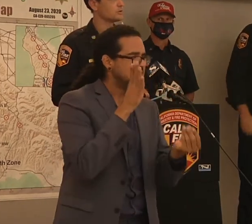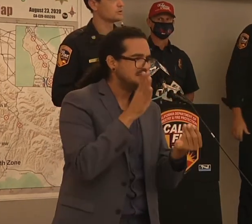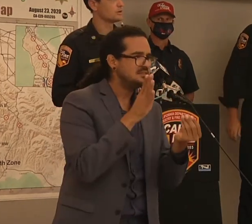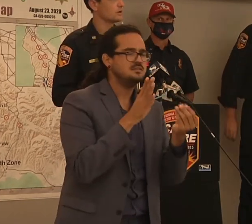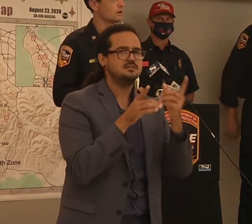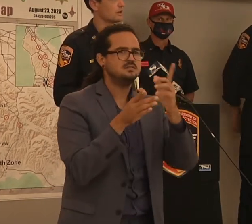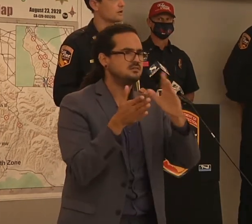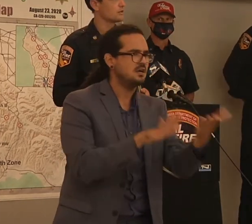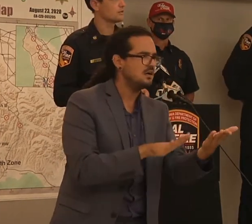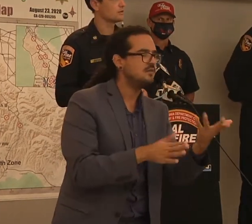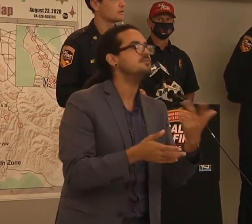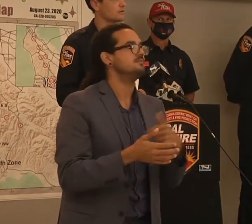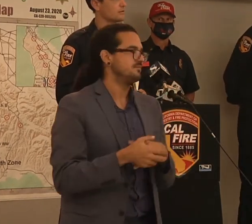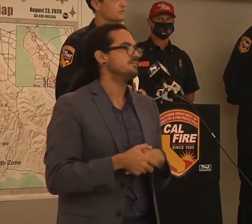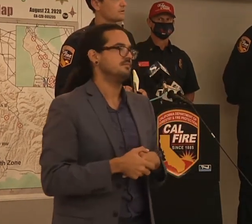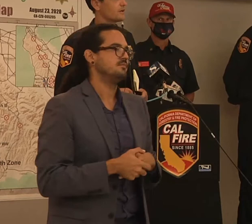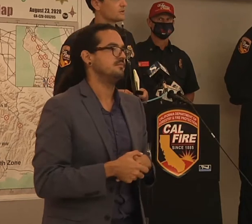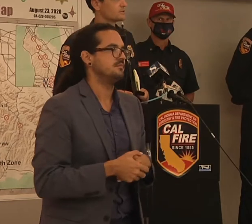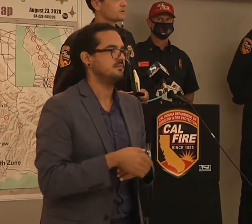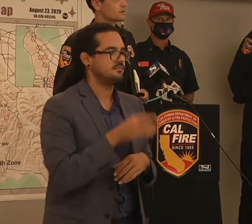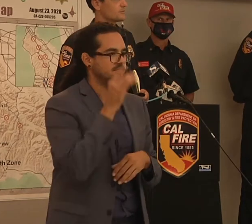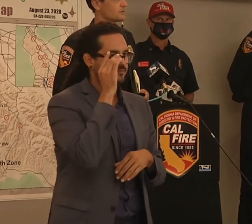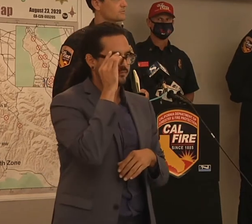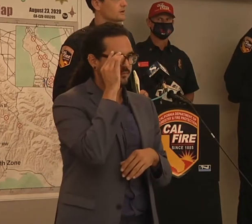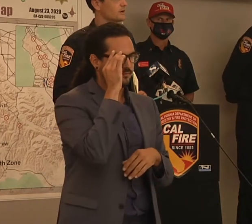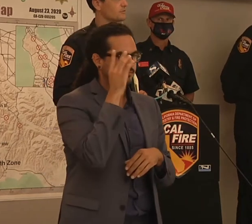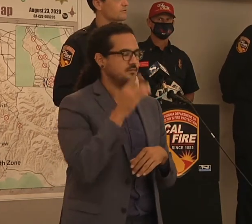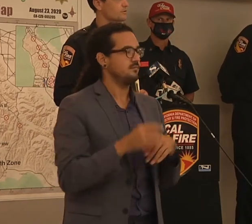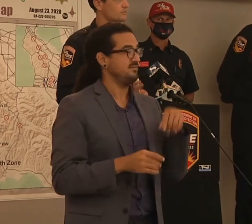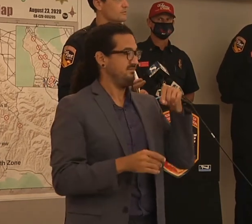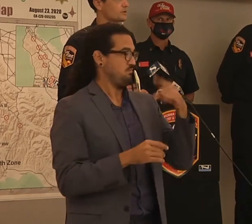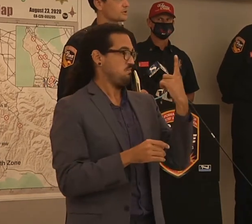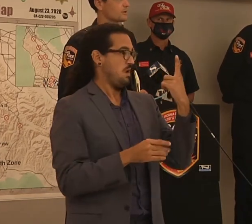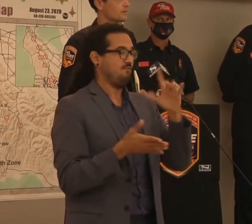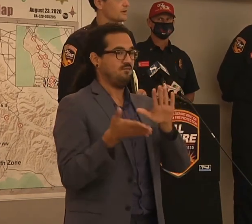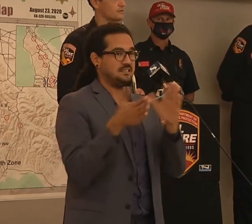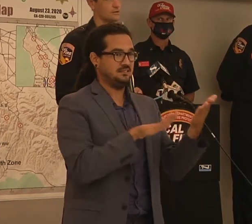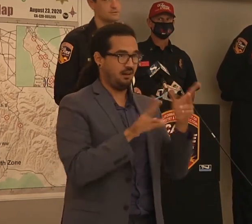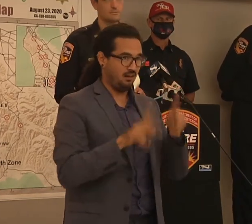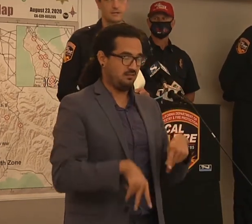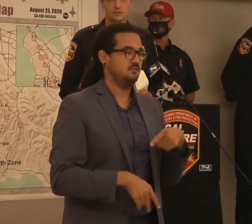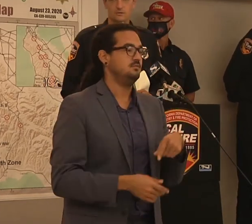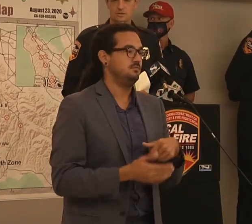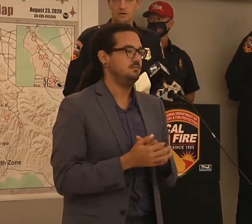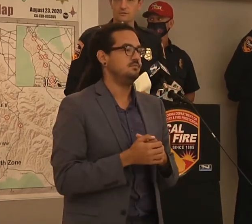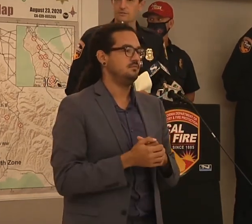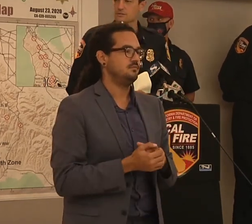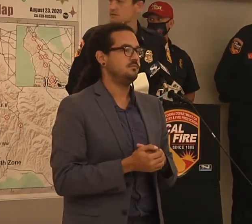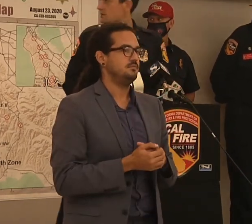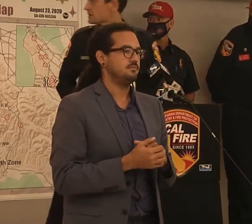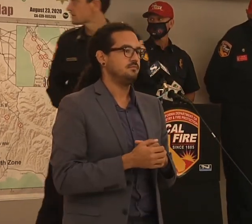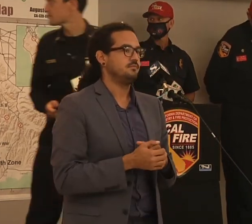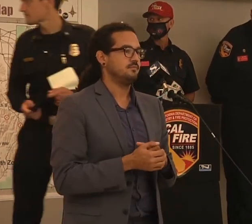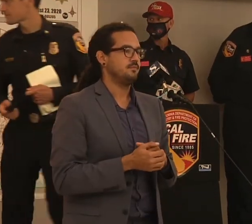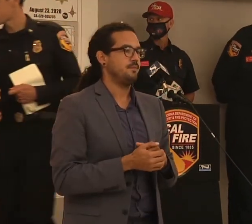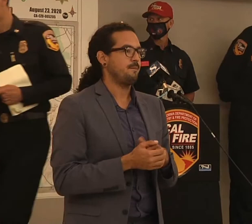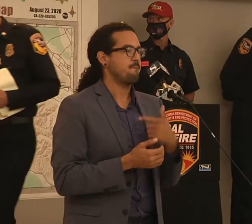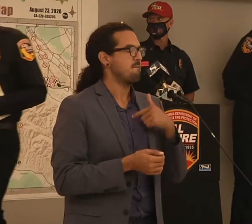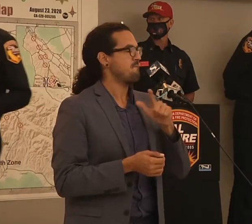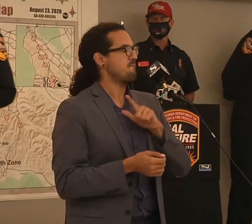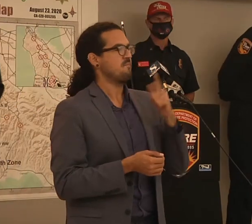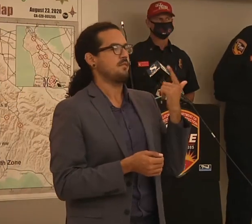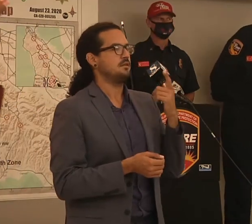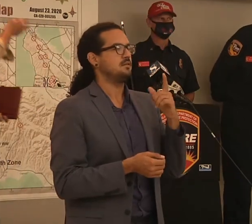to the fatality that's been confirmed and any further information about that. I'll pass it over to the Sheriff's Office.